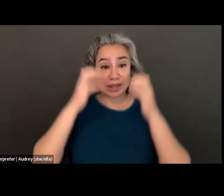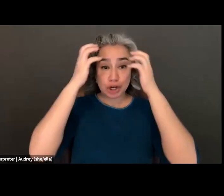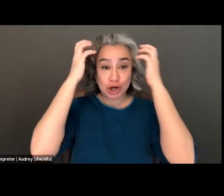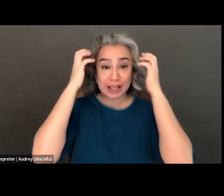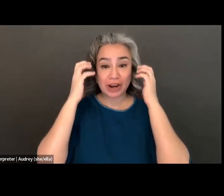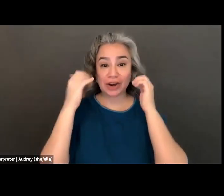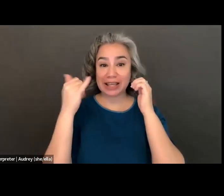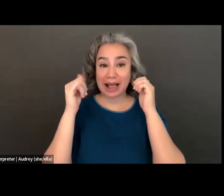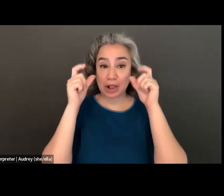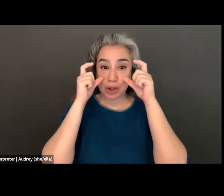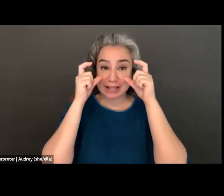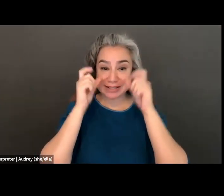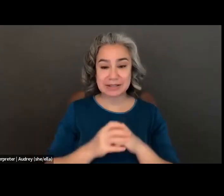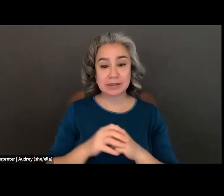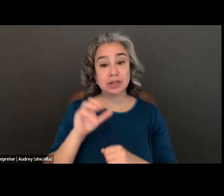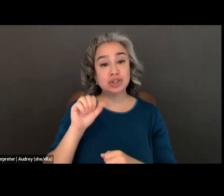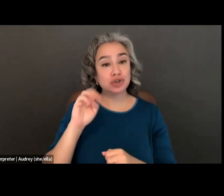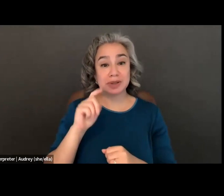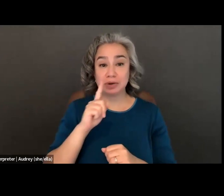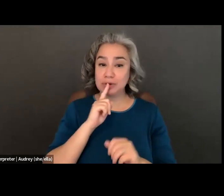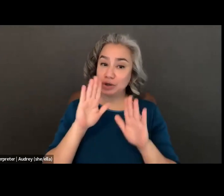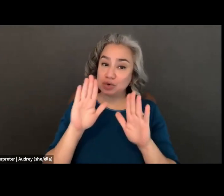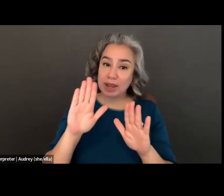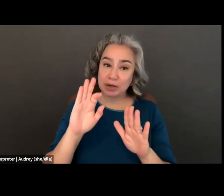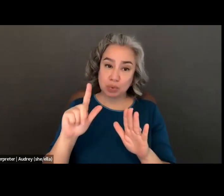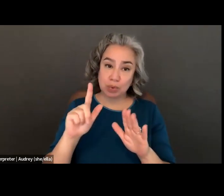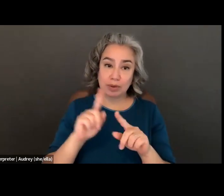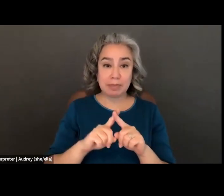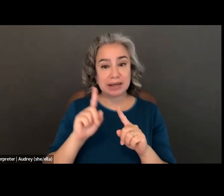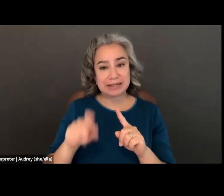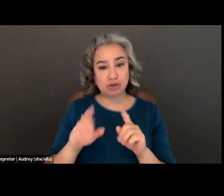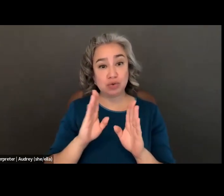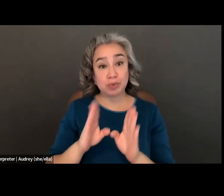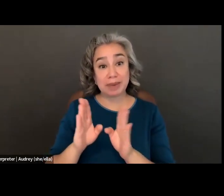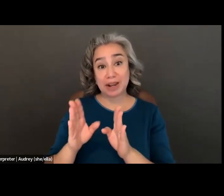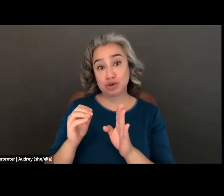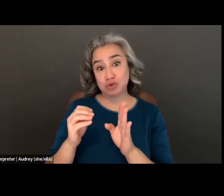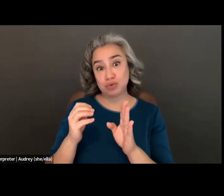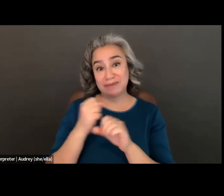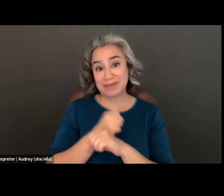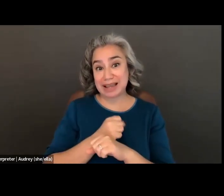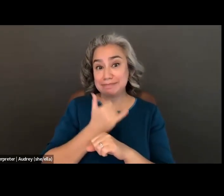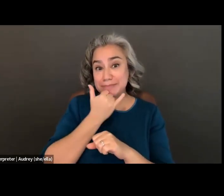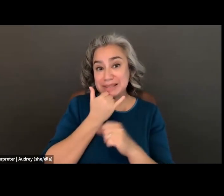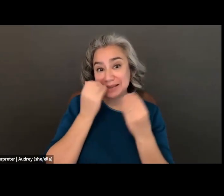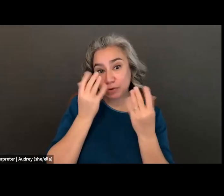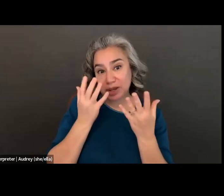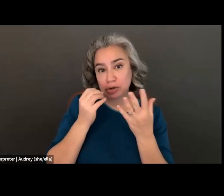glasses. Social media is a super great tool, but we need to be prepared to combat misinformation and